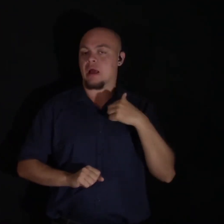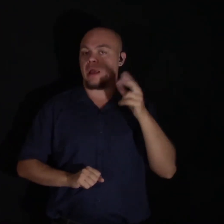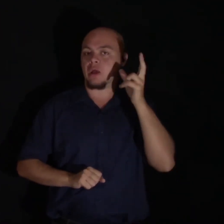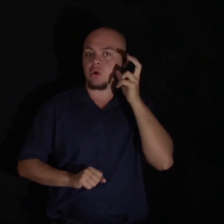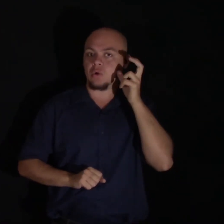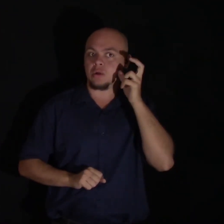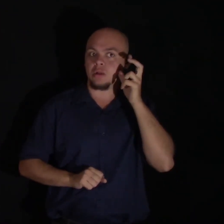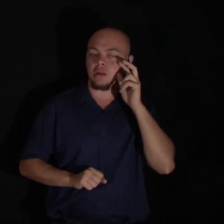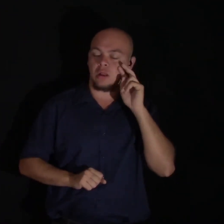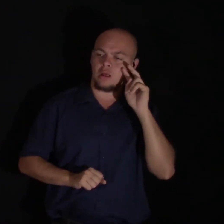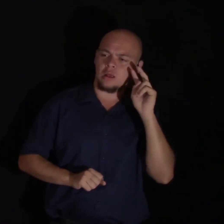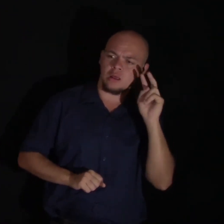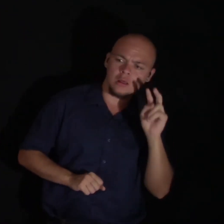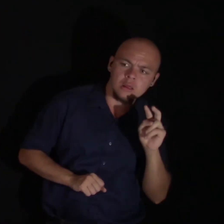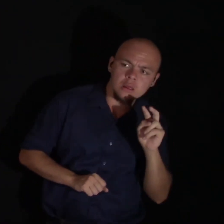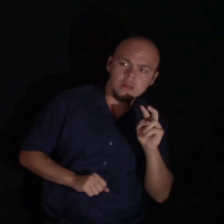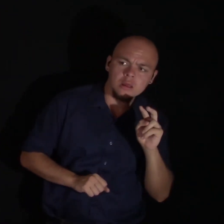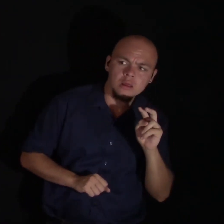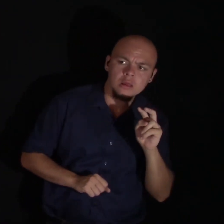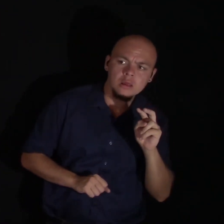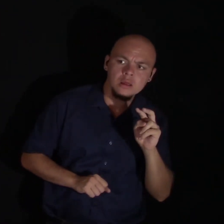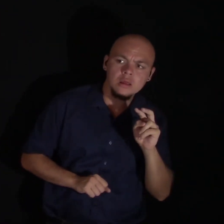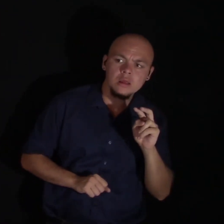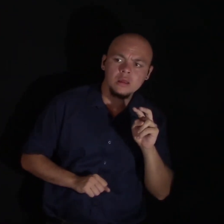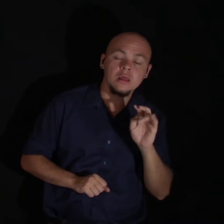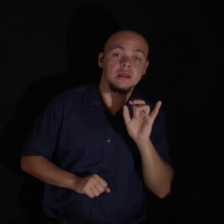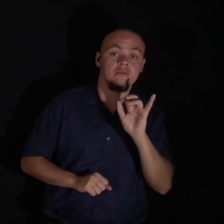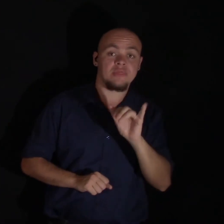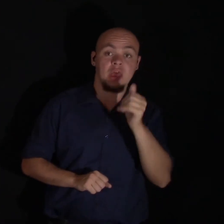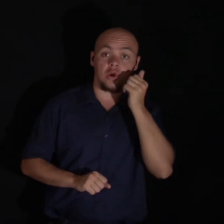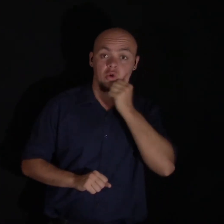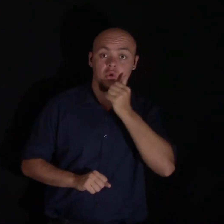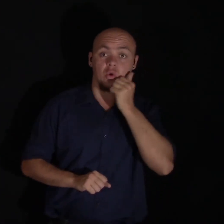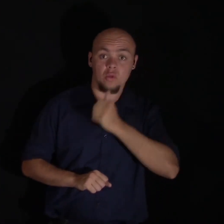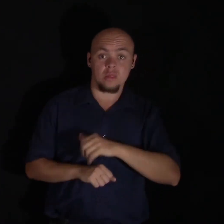my head out the door of the courtyard and it came from that little girl.